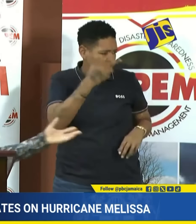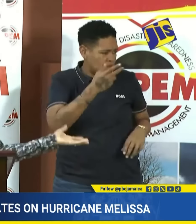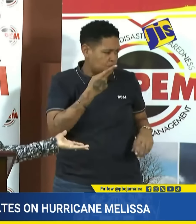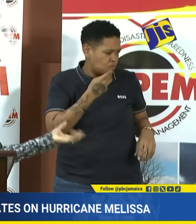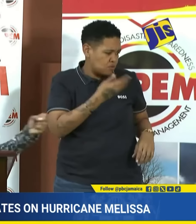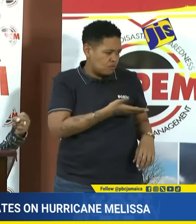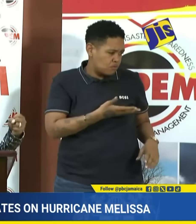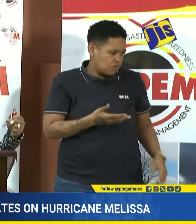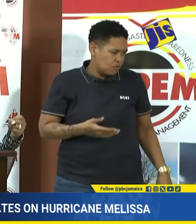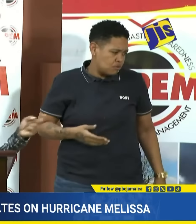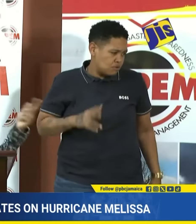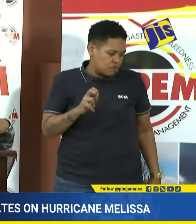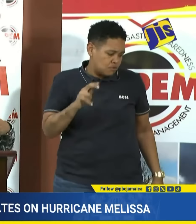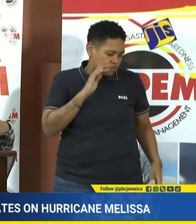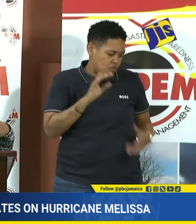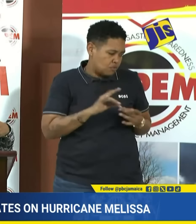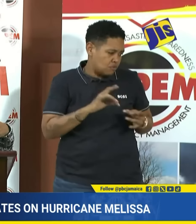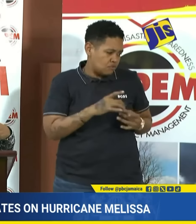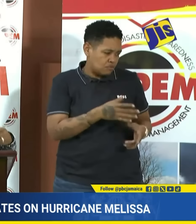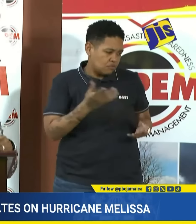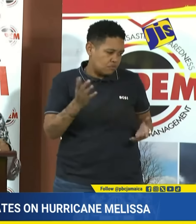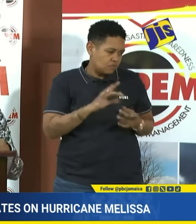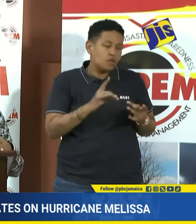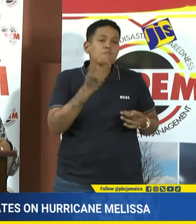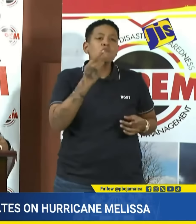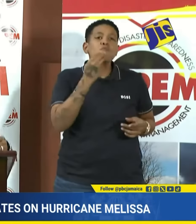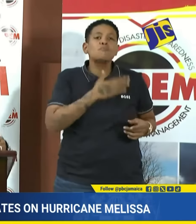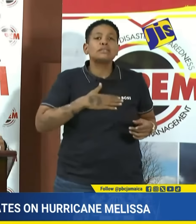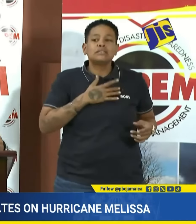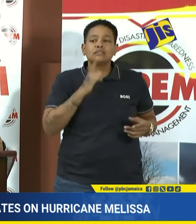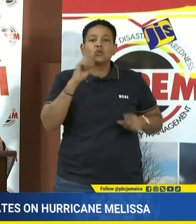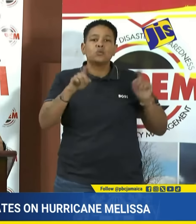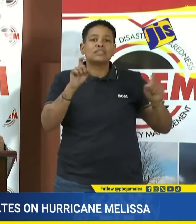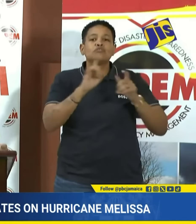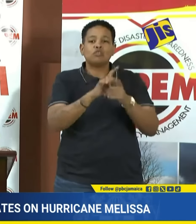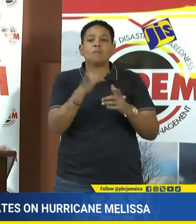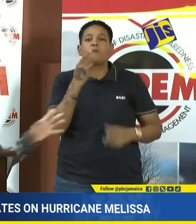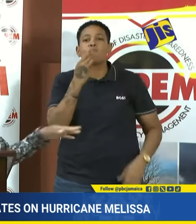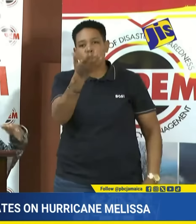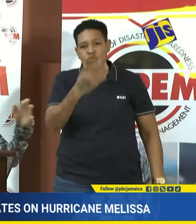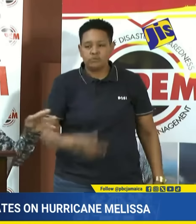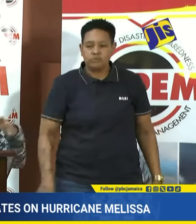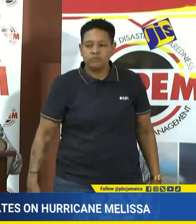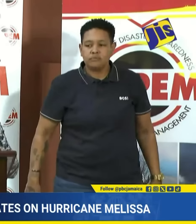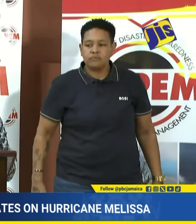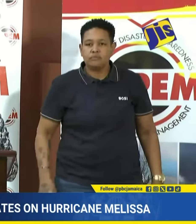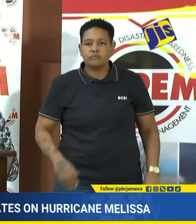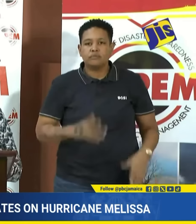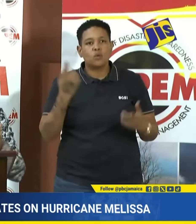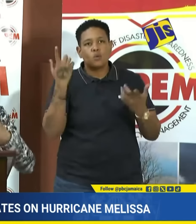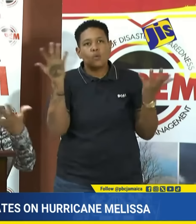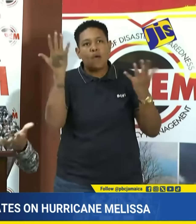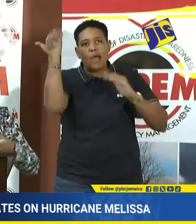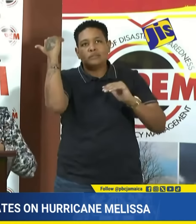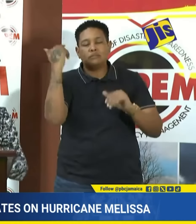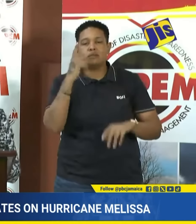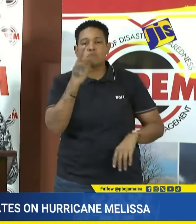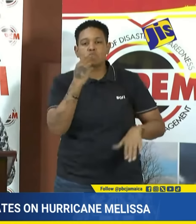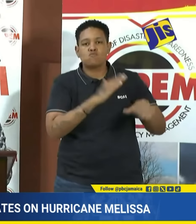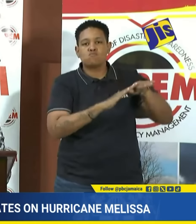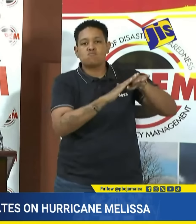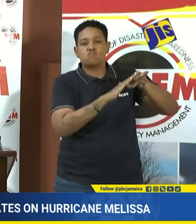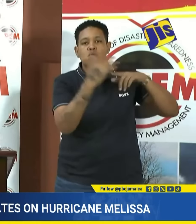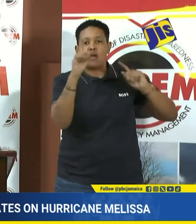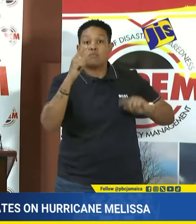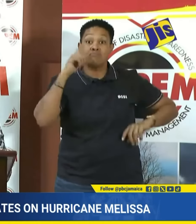there. Evan, would you like to speak on Portmore? Because there are questions on Portmore and along the South, what to expect. So if you can get some